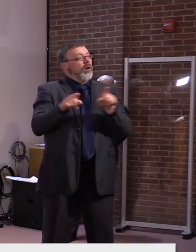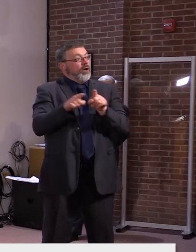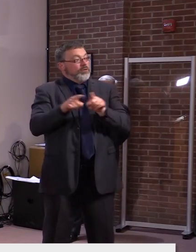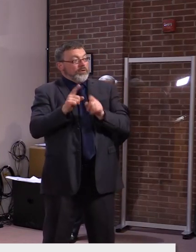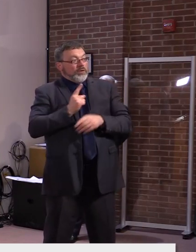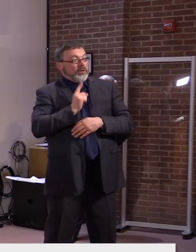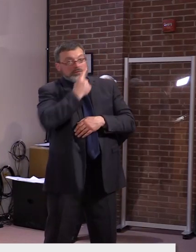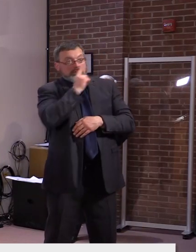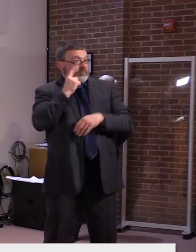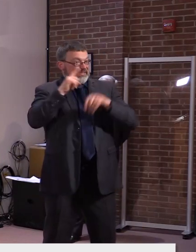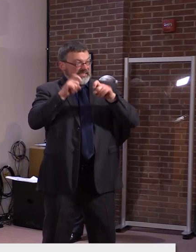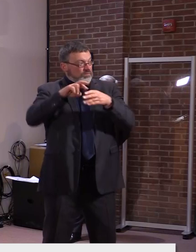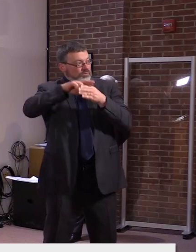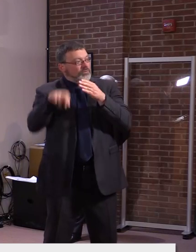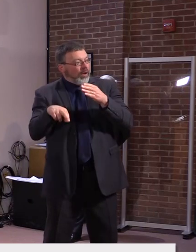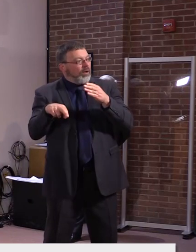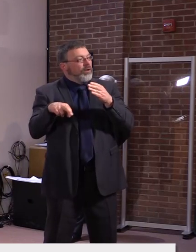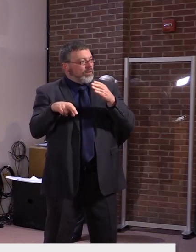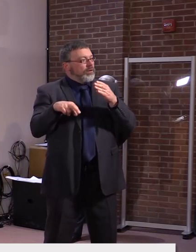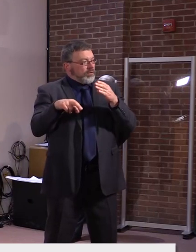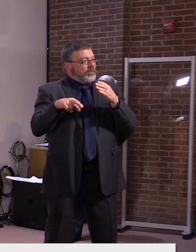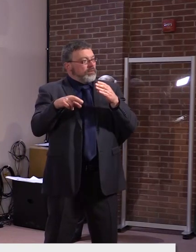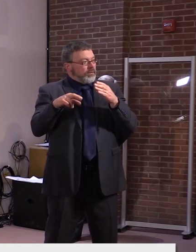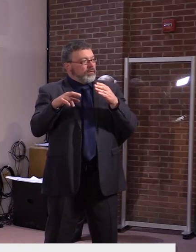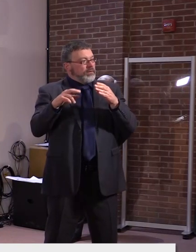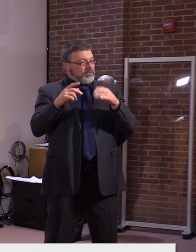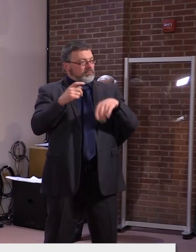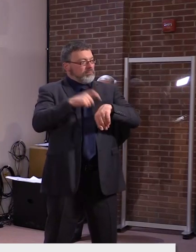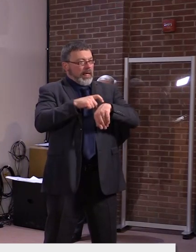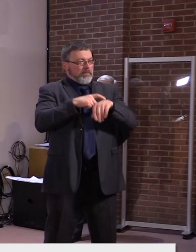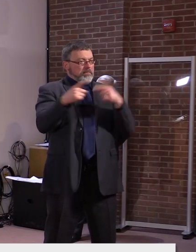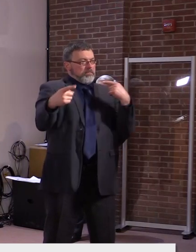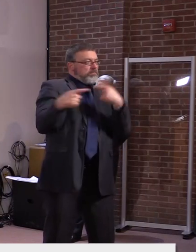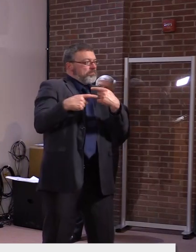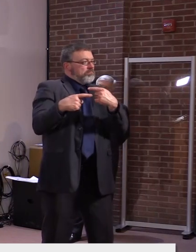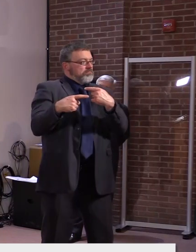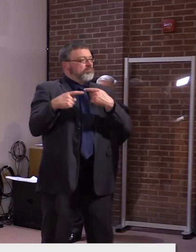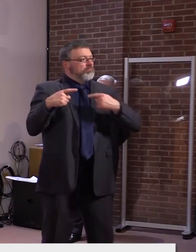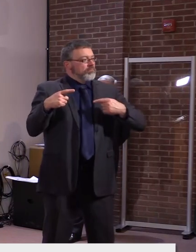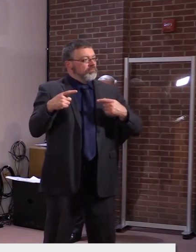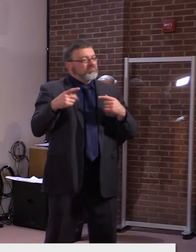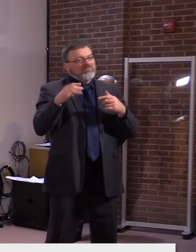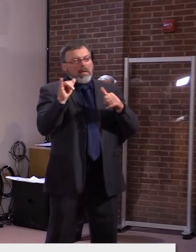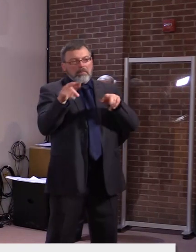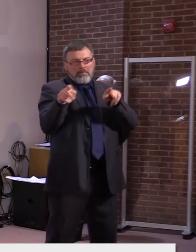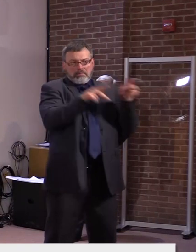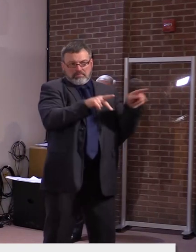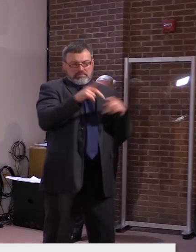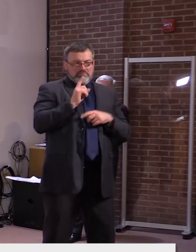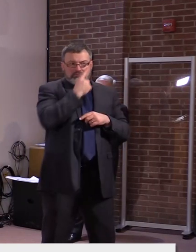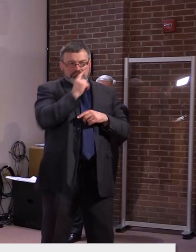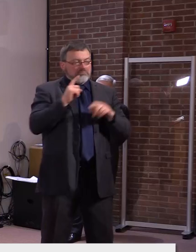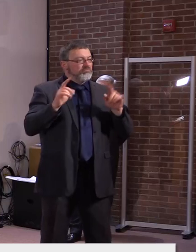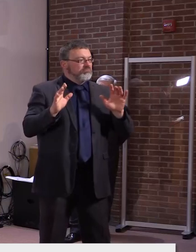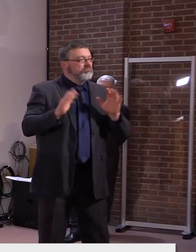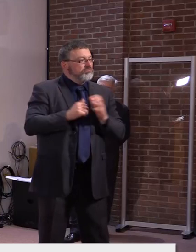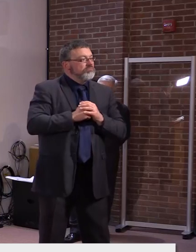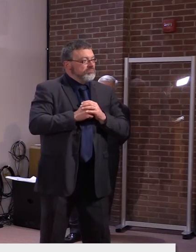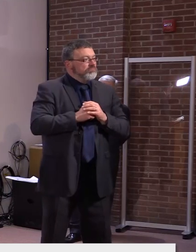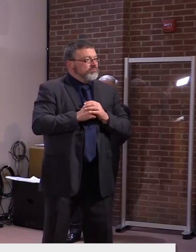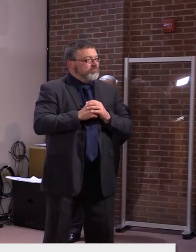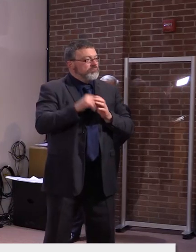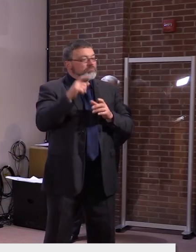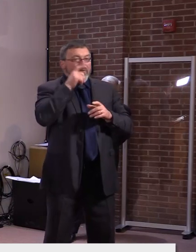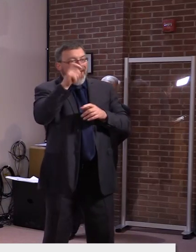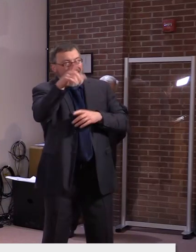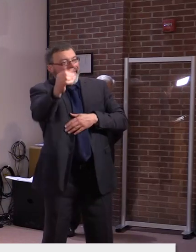use of LAMP tests, which I mentioned last week, kind of similar to PCR, but they're also able to be implemented on site as opposed to shipping the